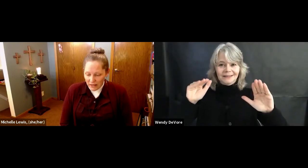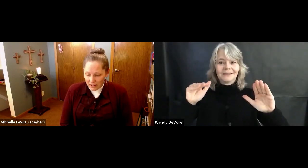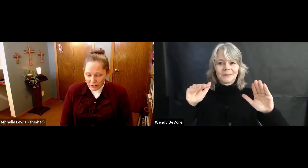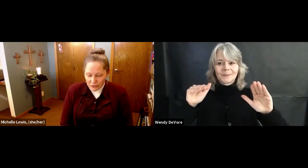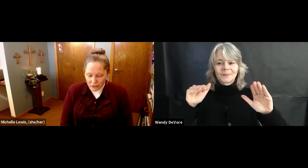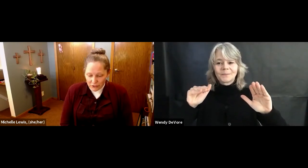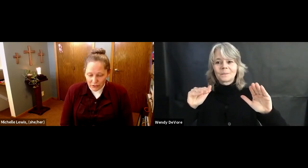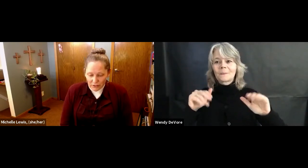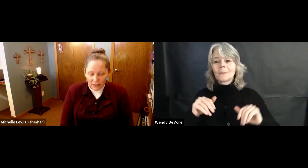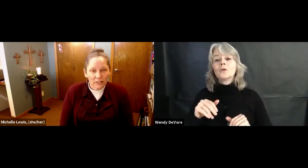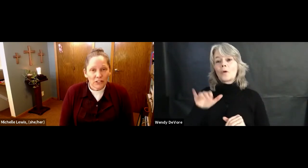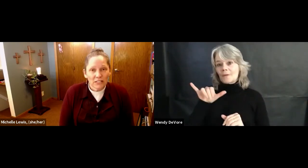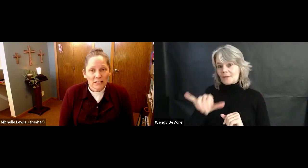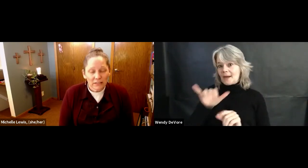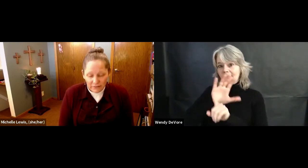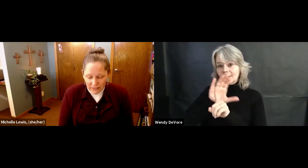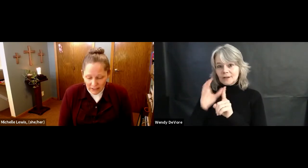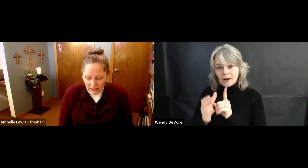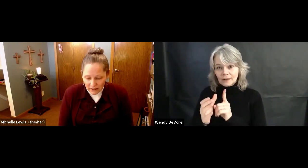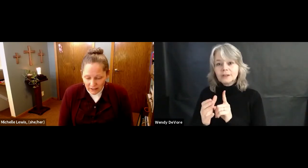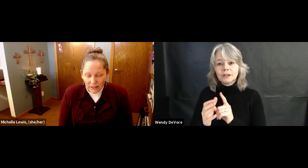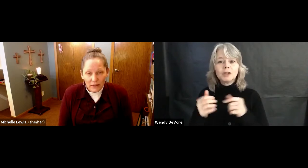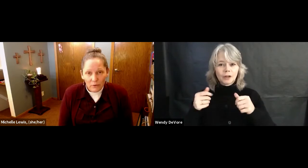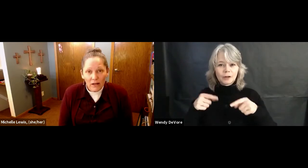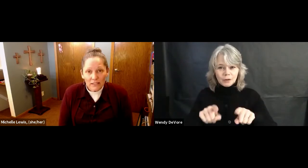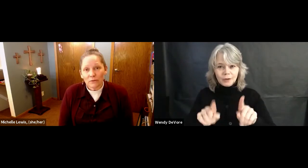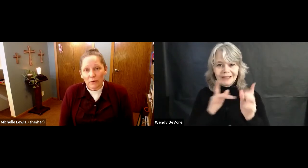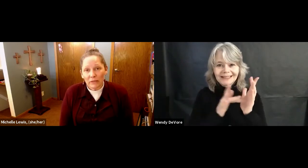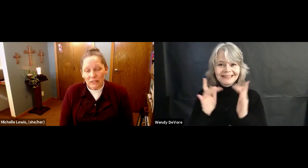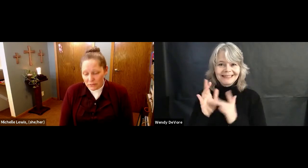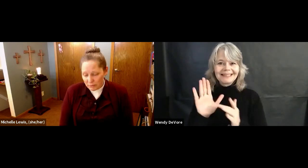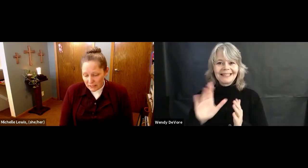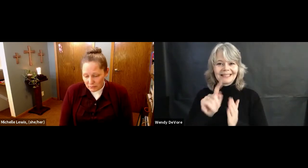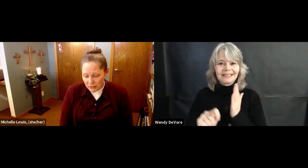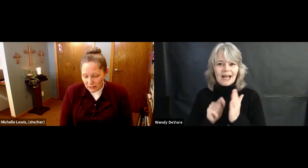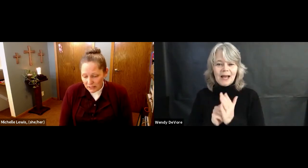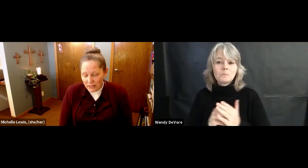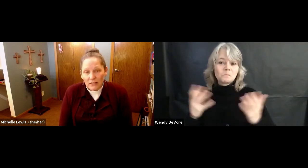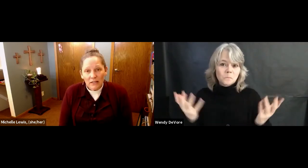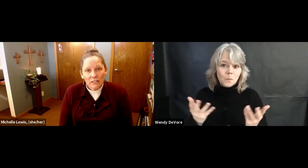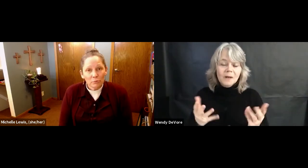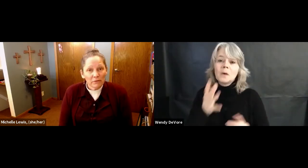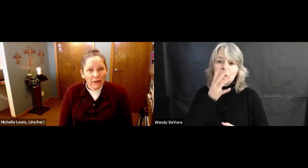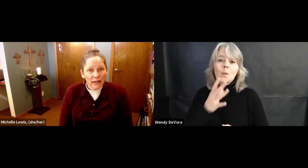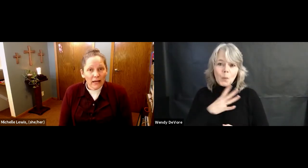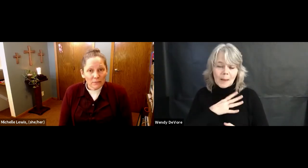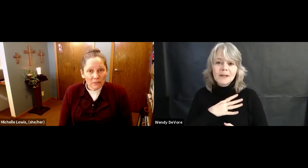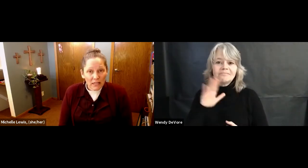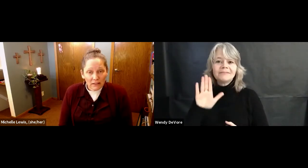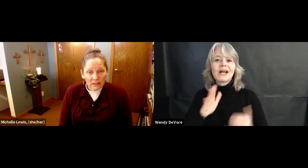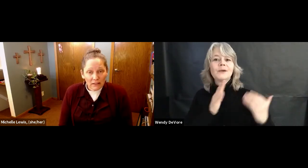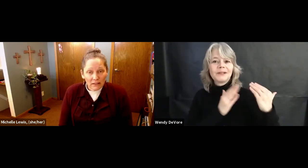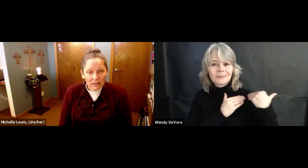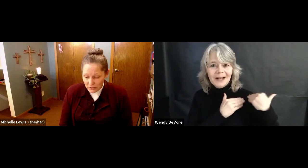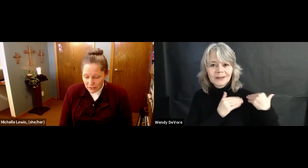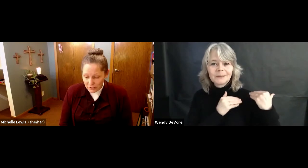In that culture that Jesus lived in, it was the women's responsibility to provide